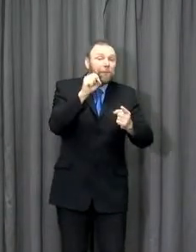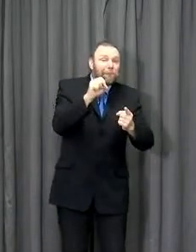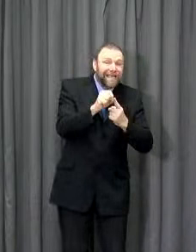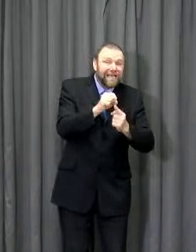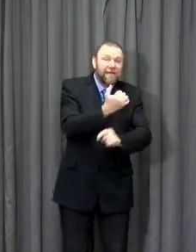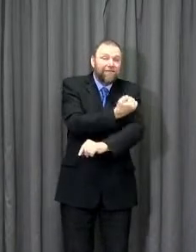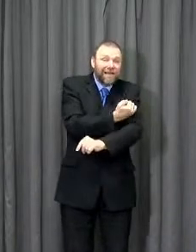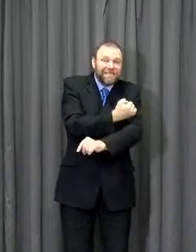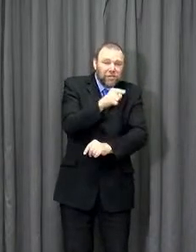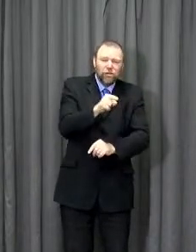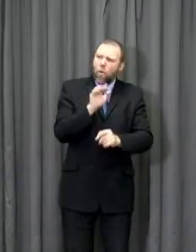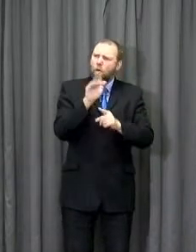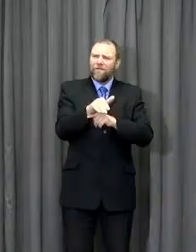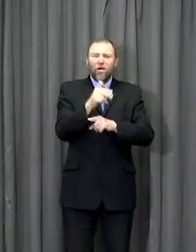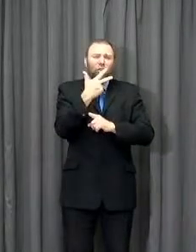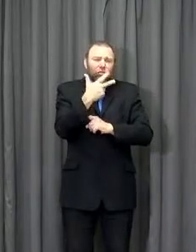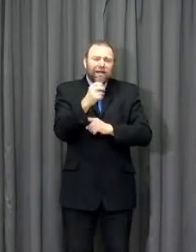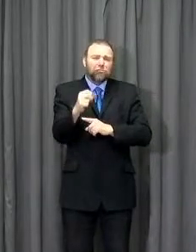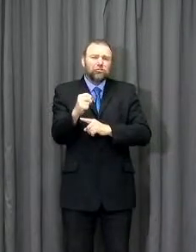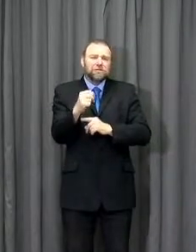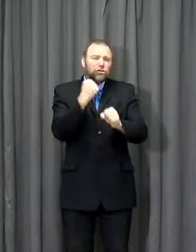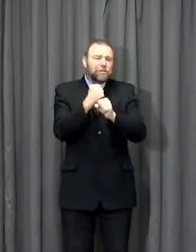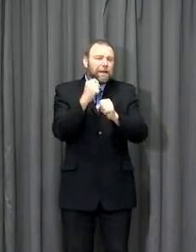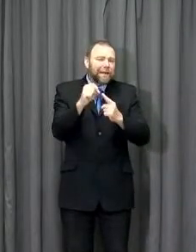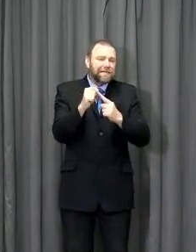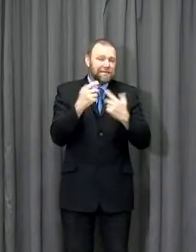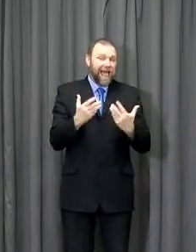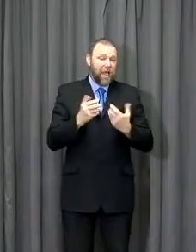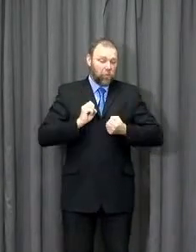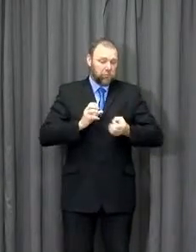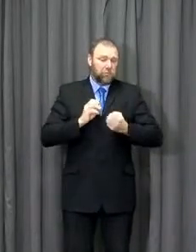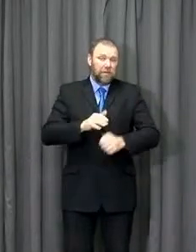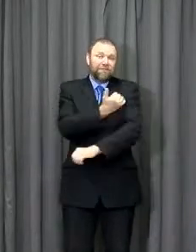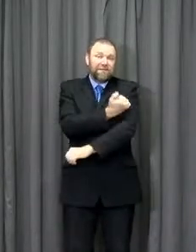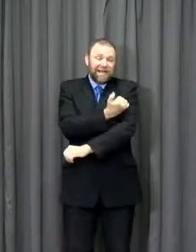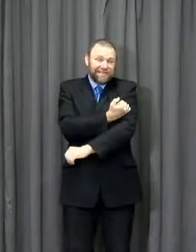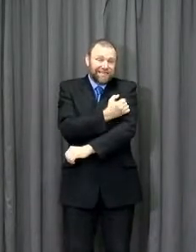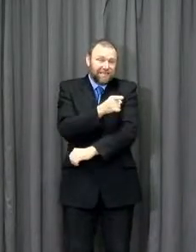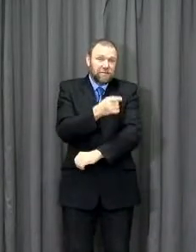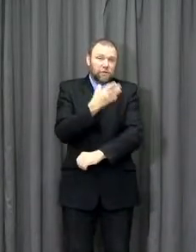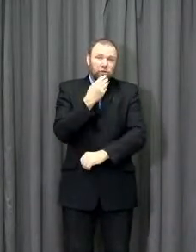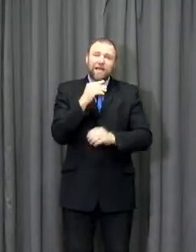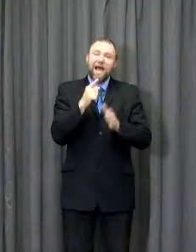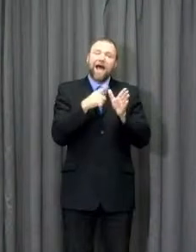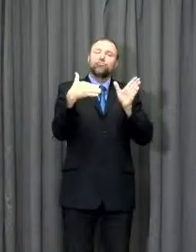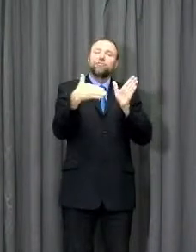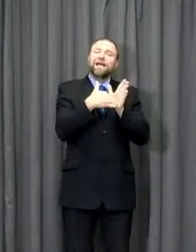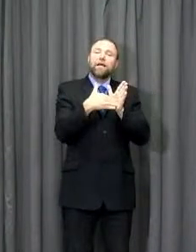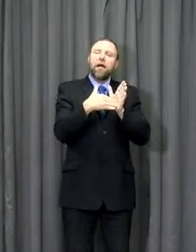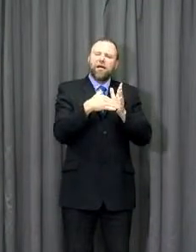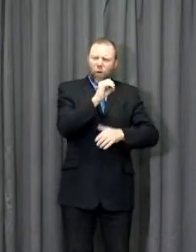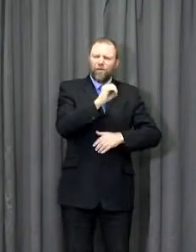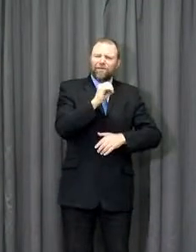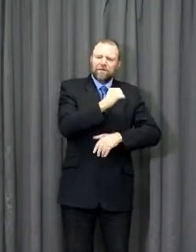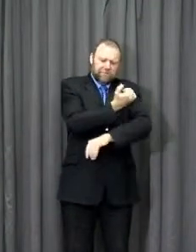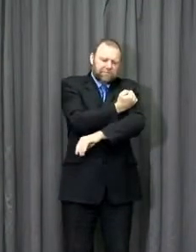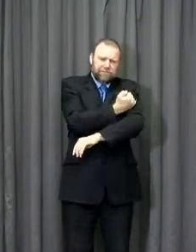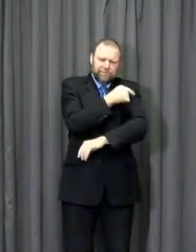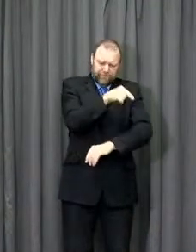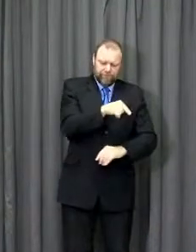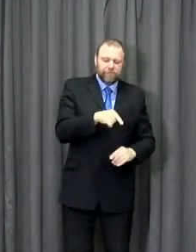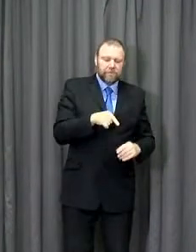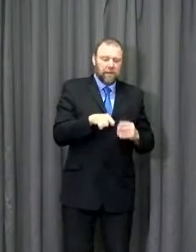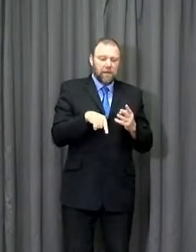have over 300 general practices now providing vaccine using the AstraZeneca vaccine. We do have